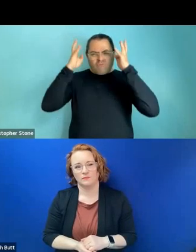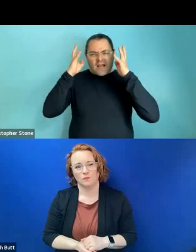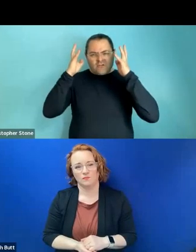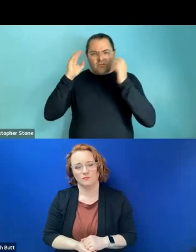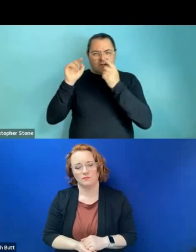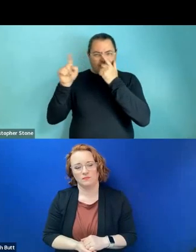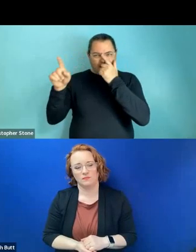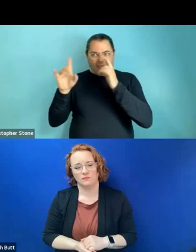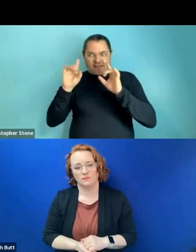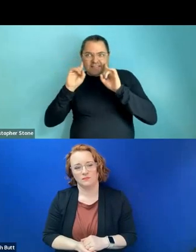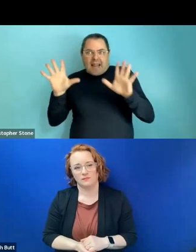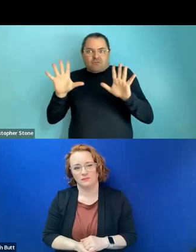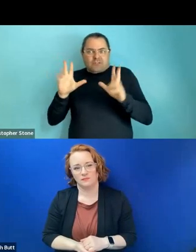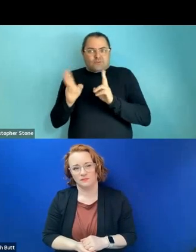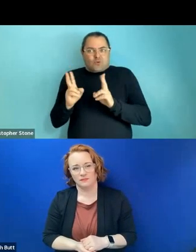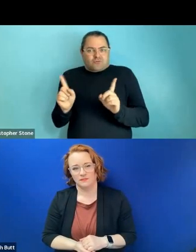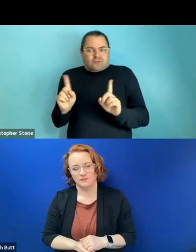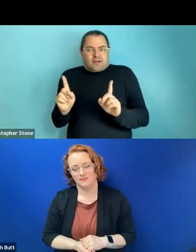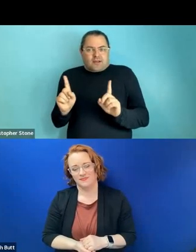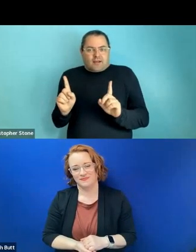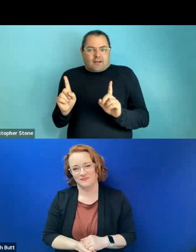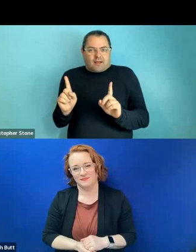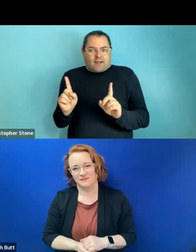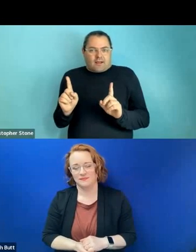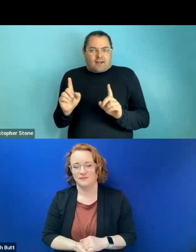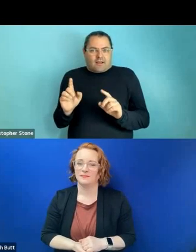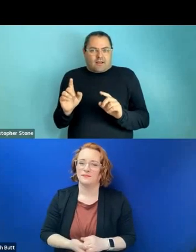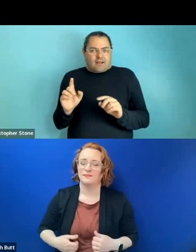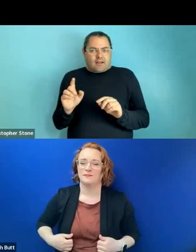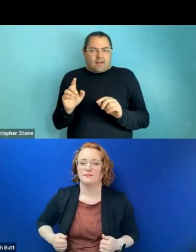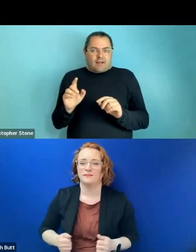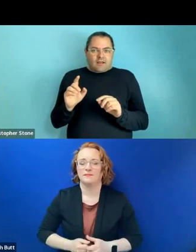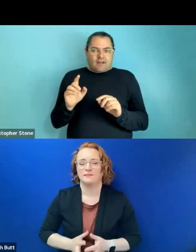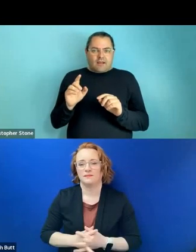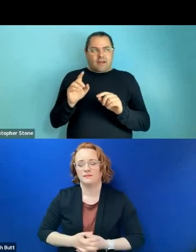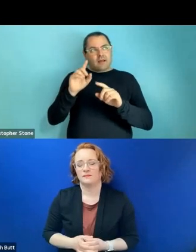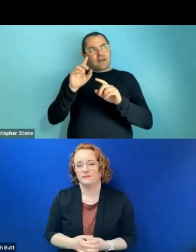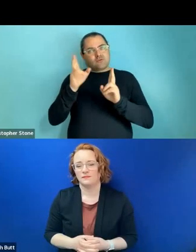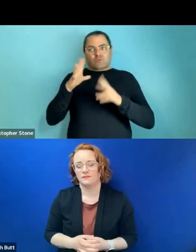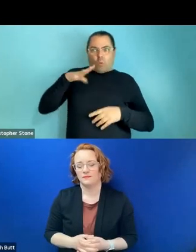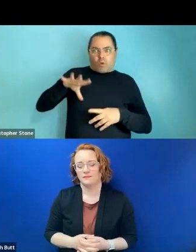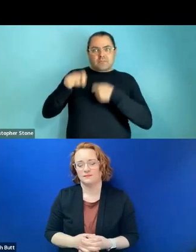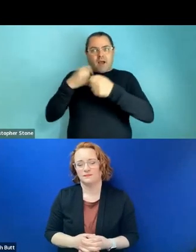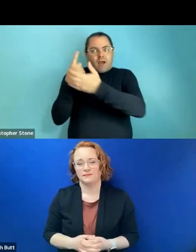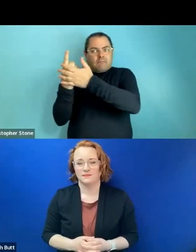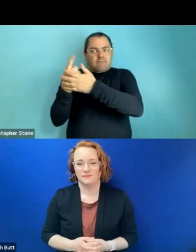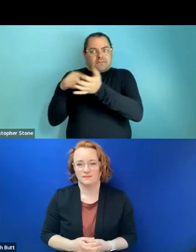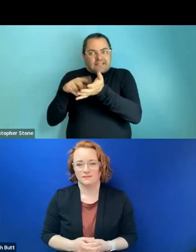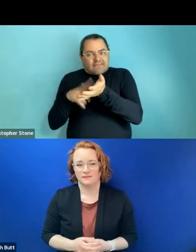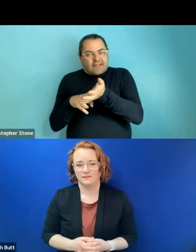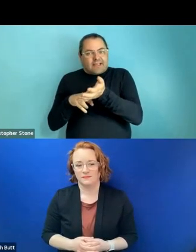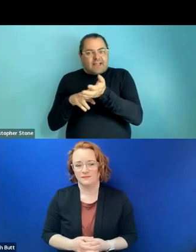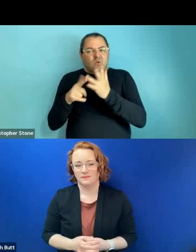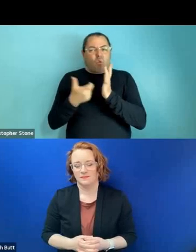of like celebrity interpreters? Are they the people? Do you think interpreters aspire to be in those sorts of environments, or is